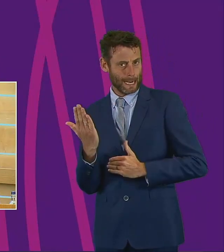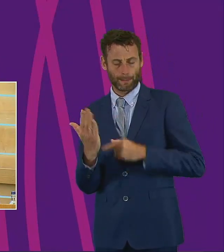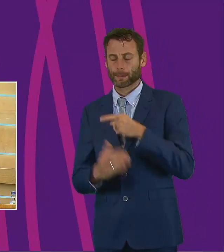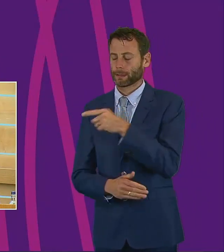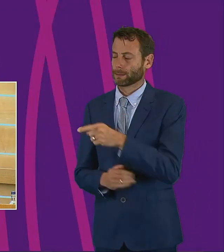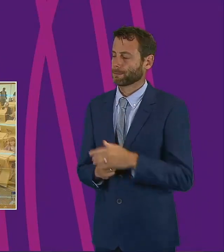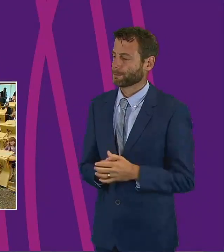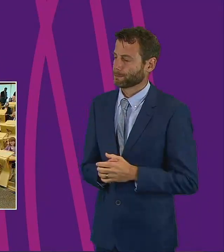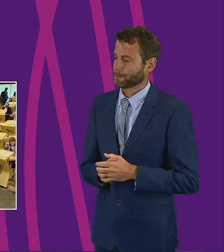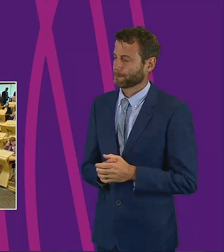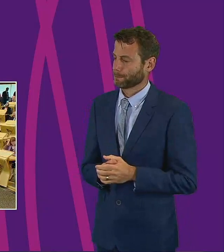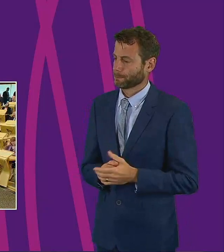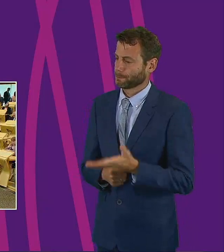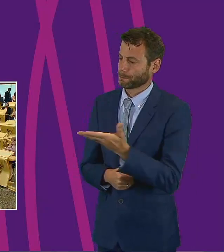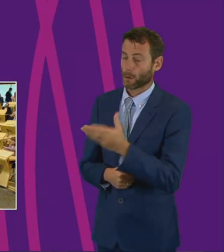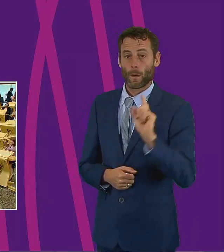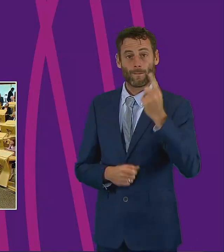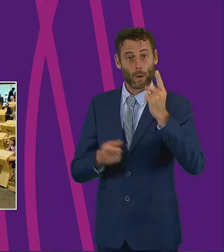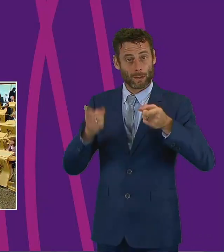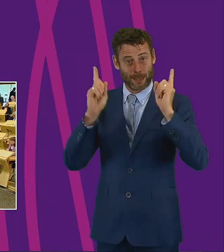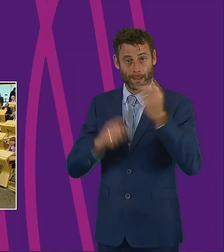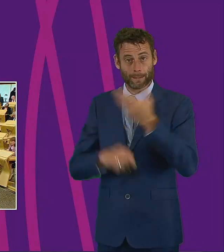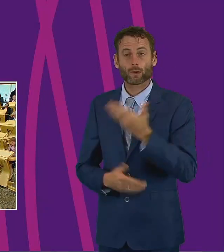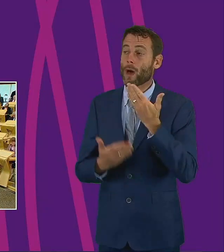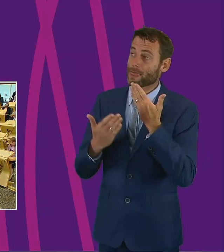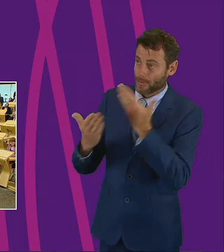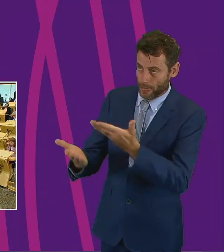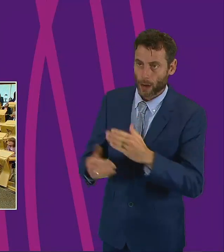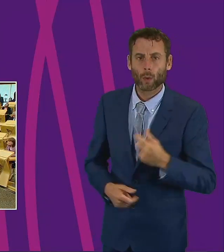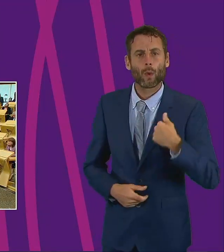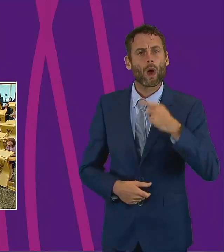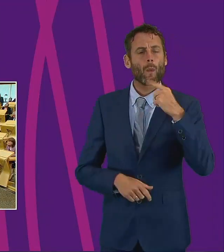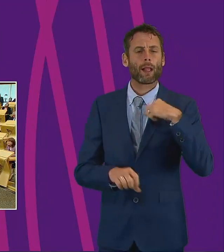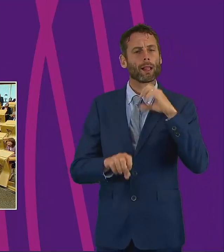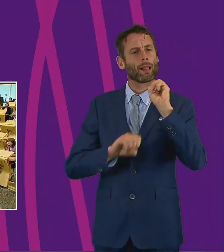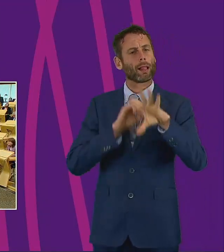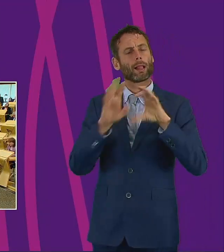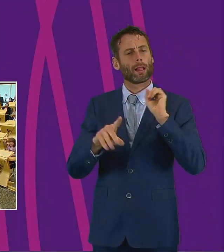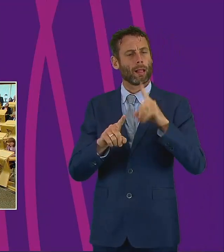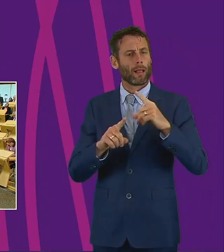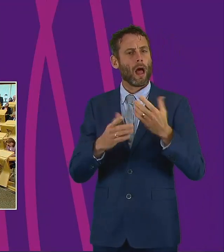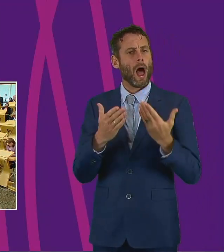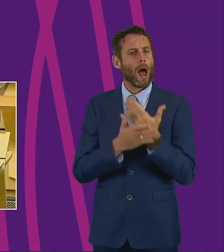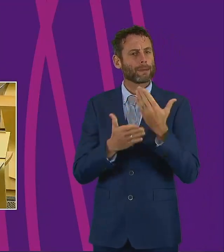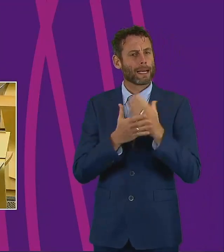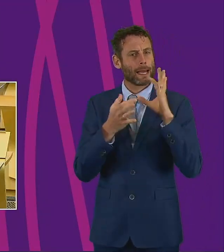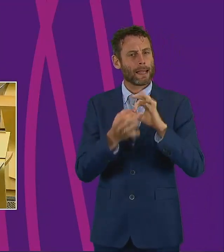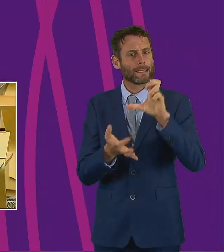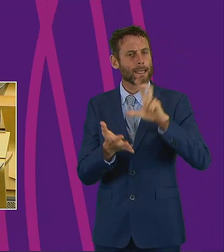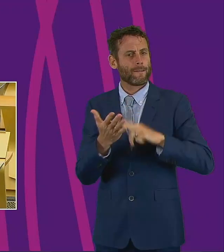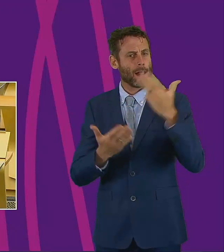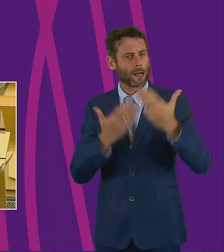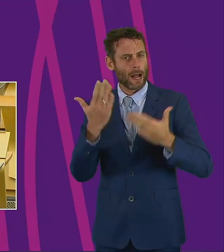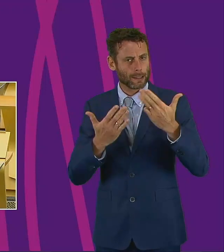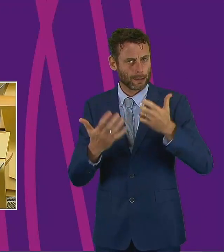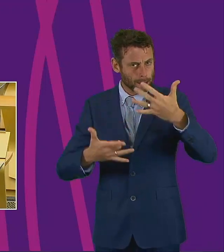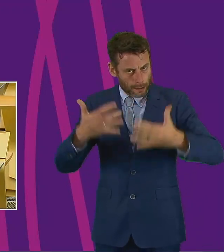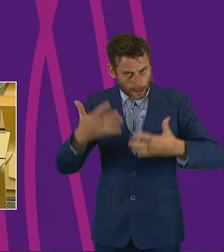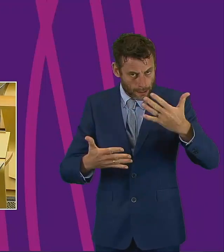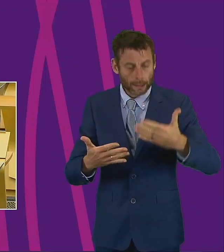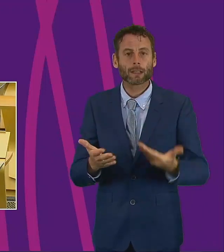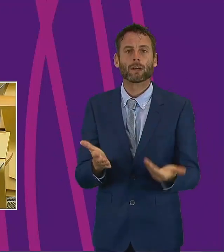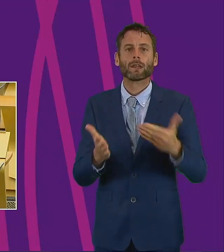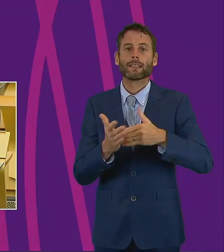short statement. First Minister. Sir, I will give a brief update on today's COVID statistics. I can confirm that an